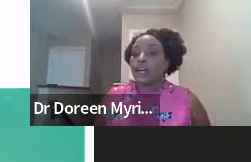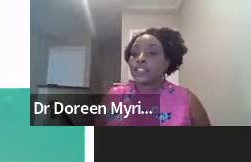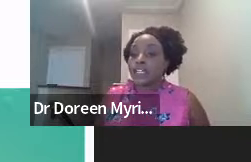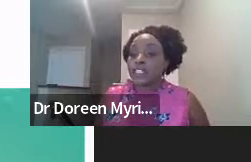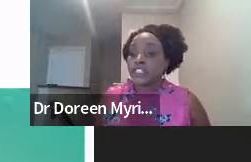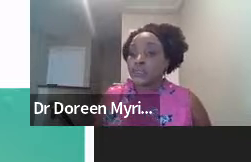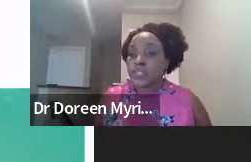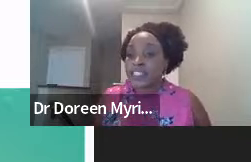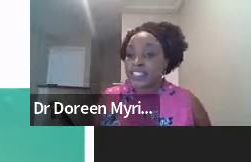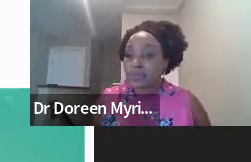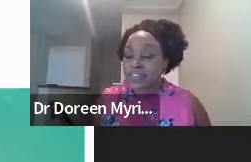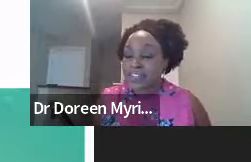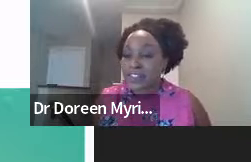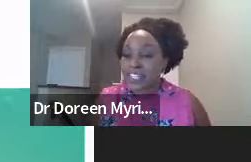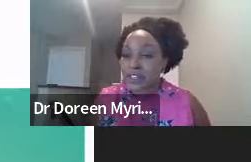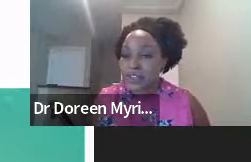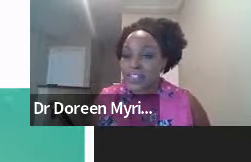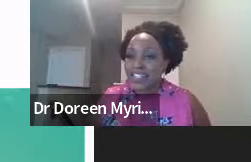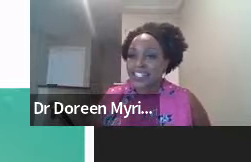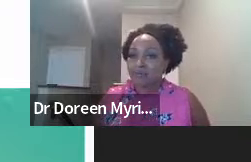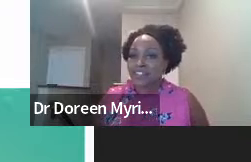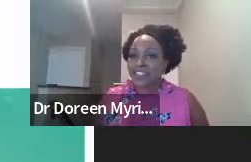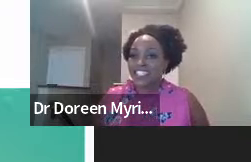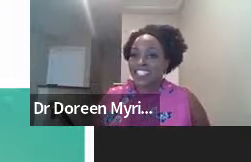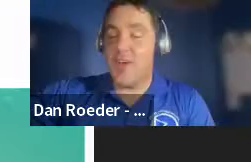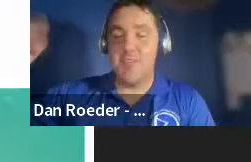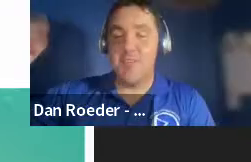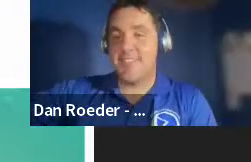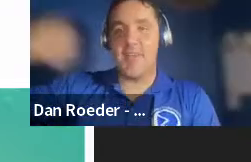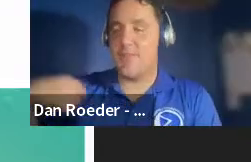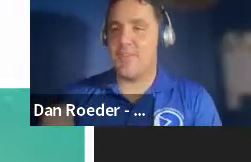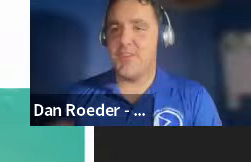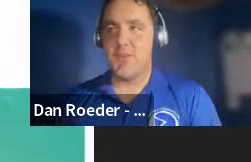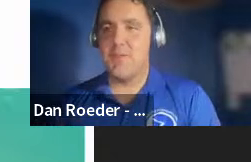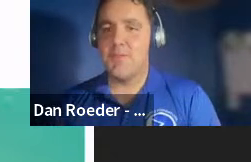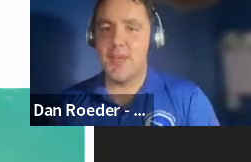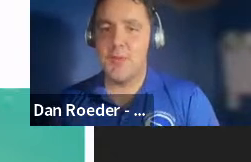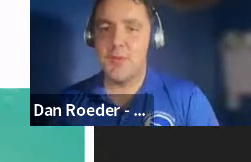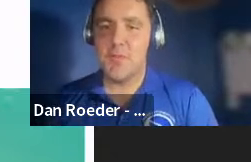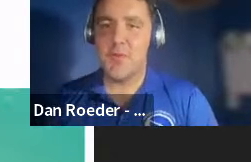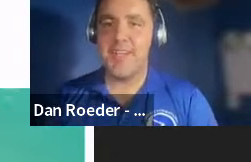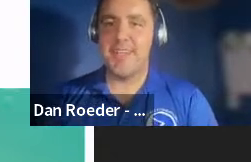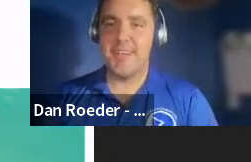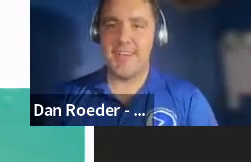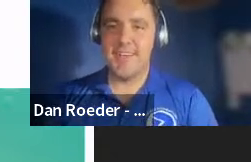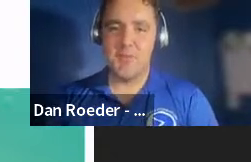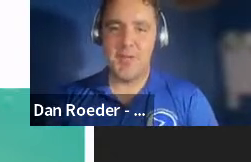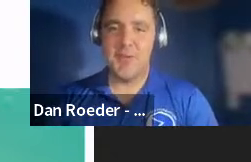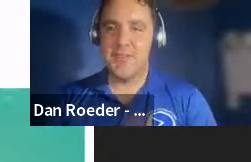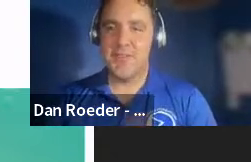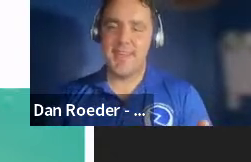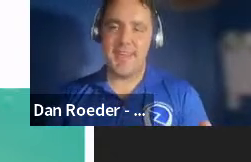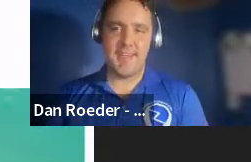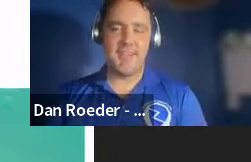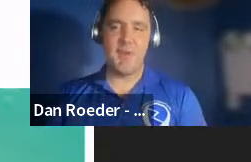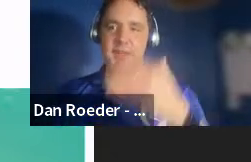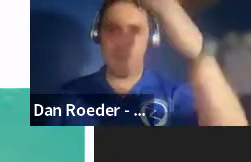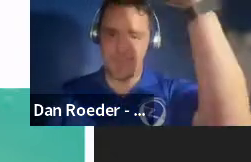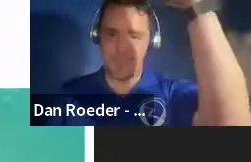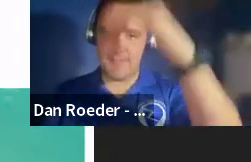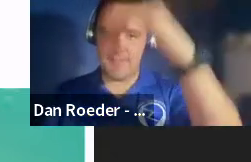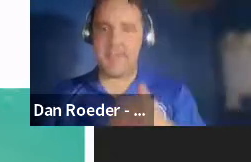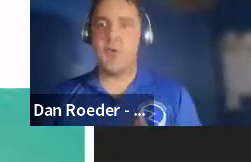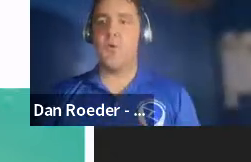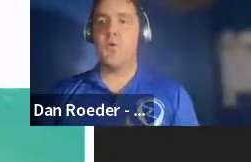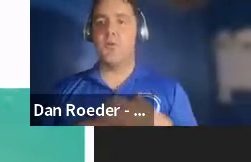well. Danny, did you want to add something? Looks like you're going to add something. Yeah, no, I was just kind of reverberating on what you're saying, that